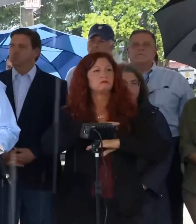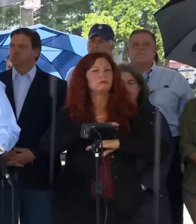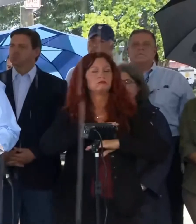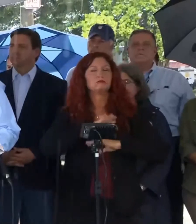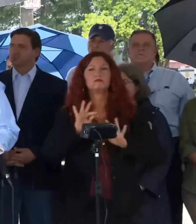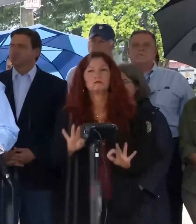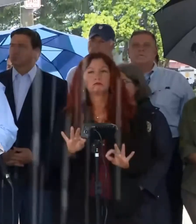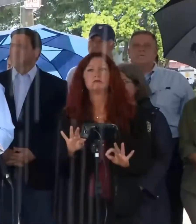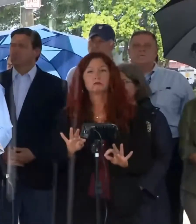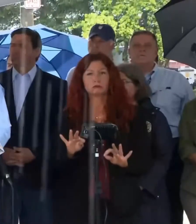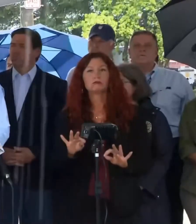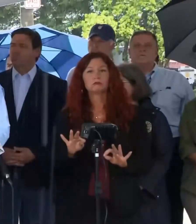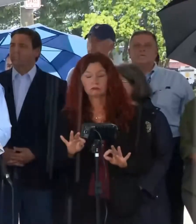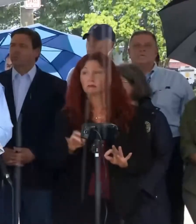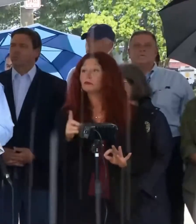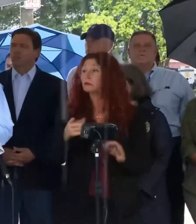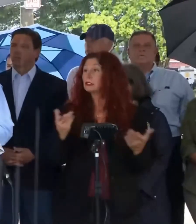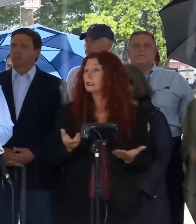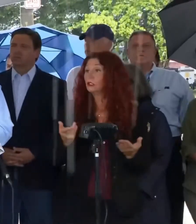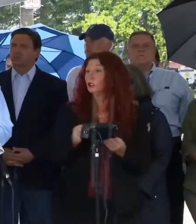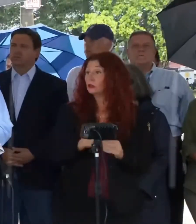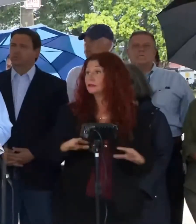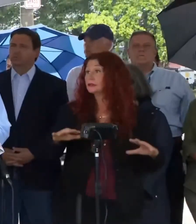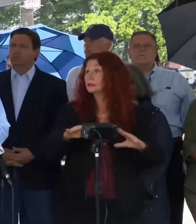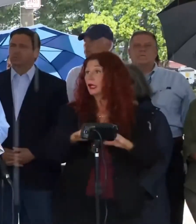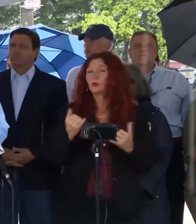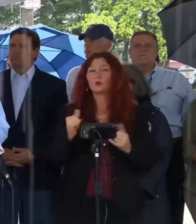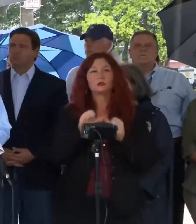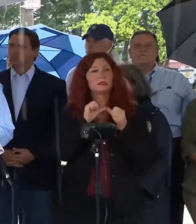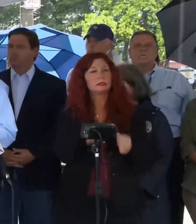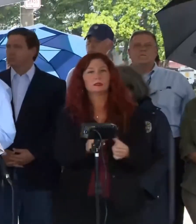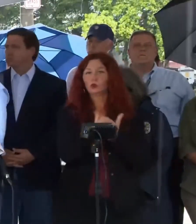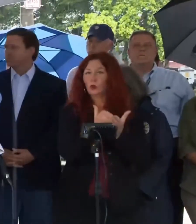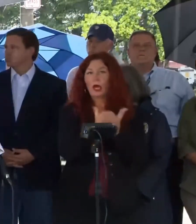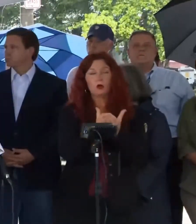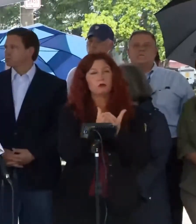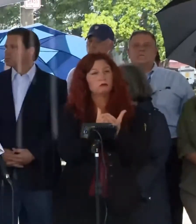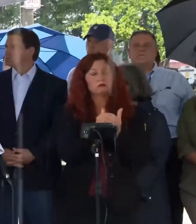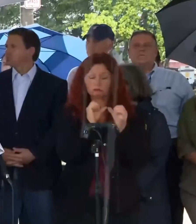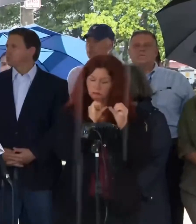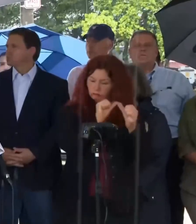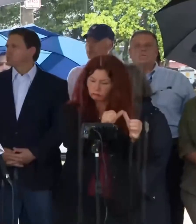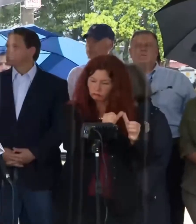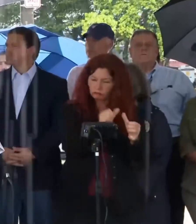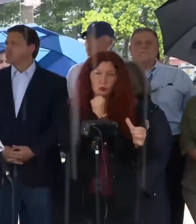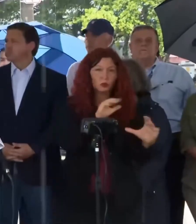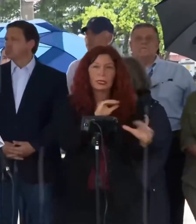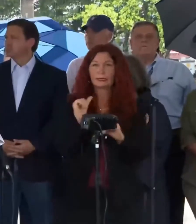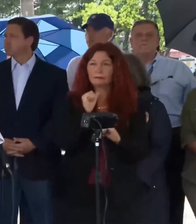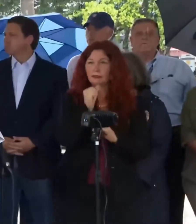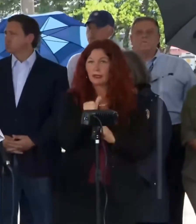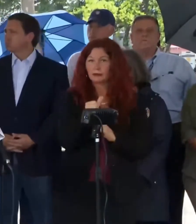to assist with all response efforts until we are no longer needed. Thank you.